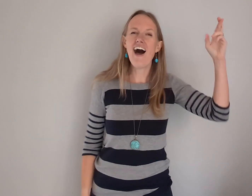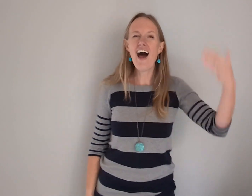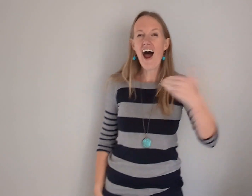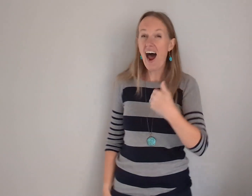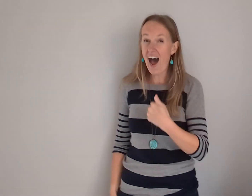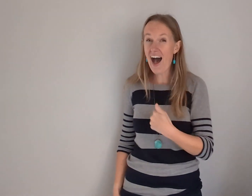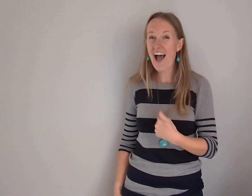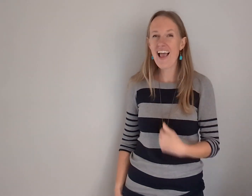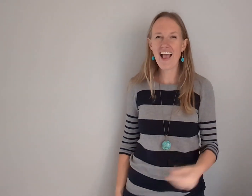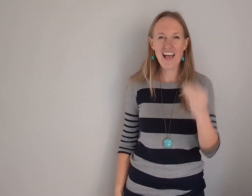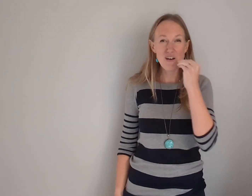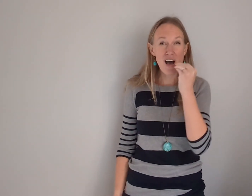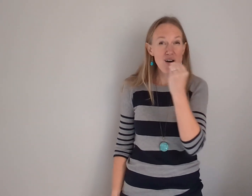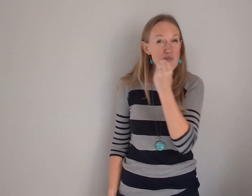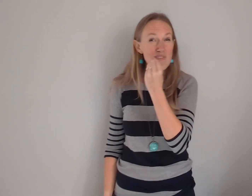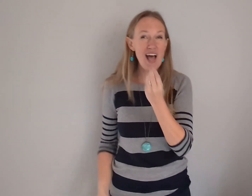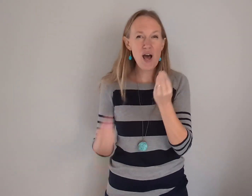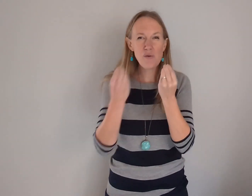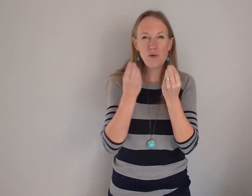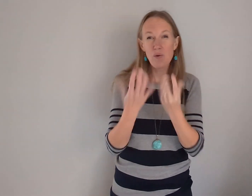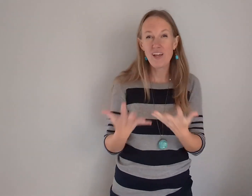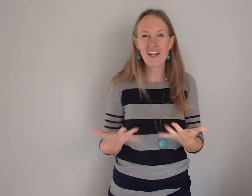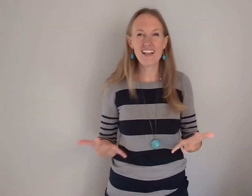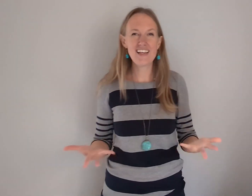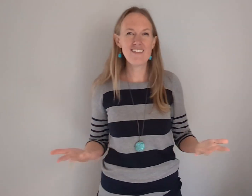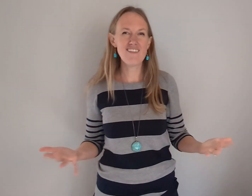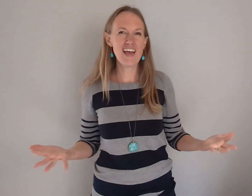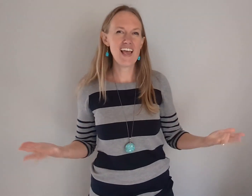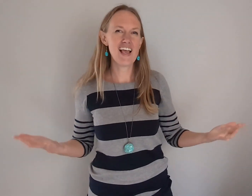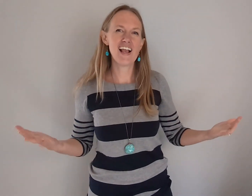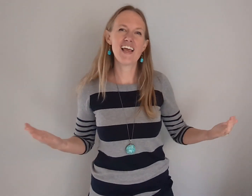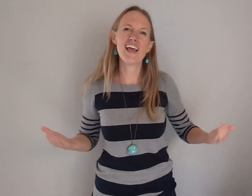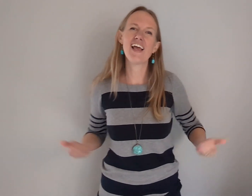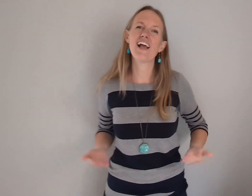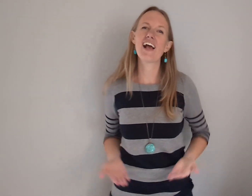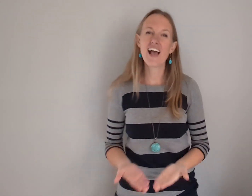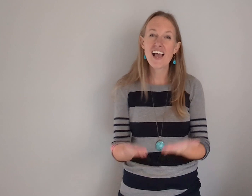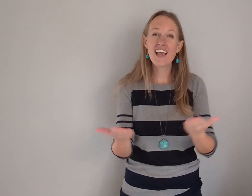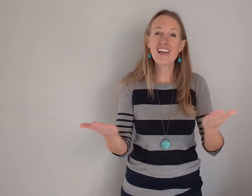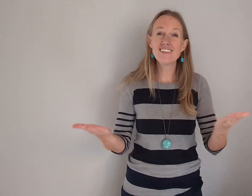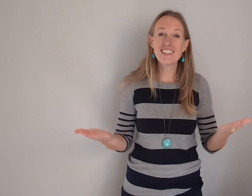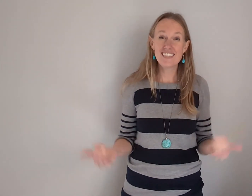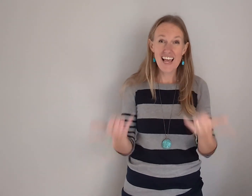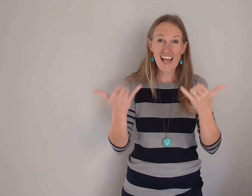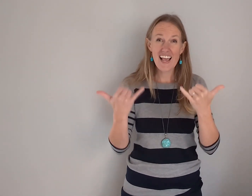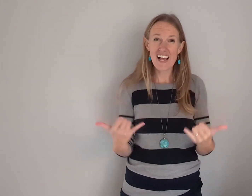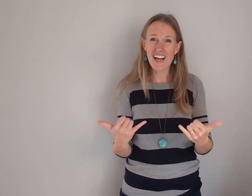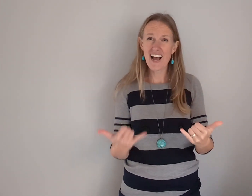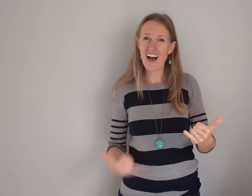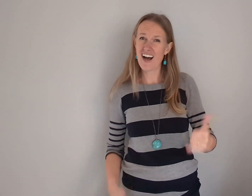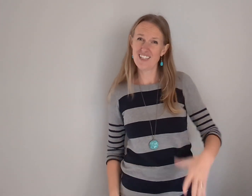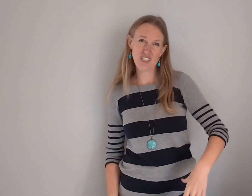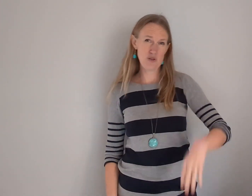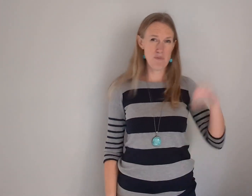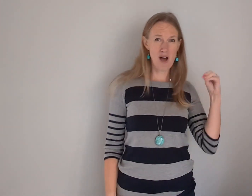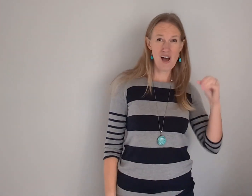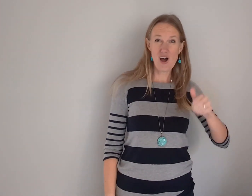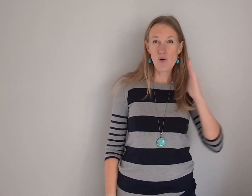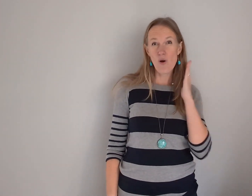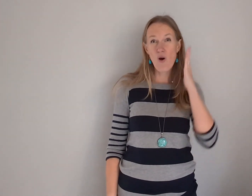are. I am a flower quickly fading, here today and gone